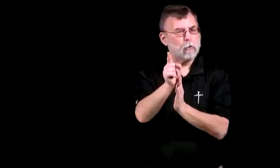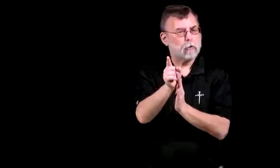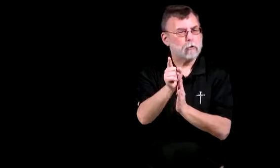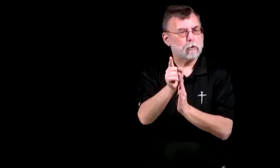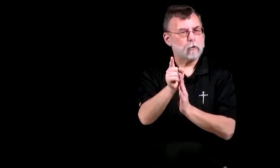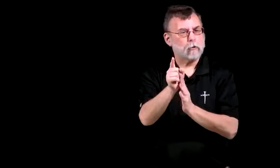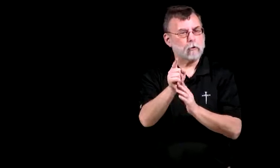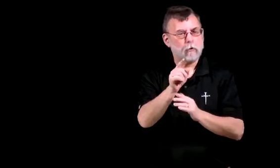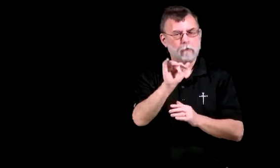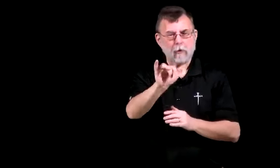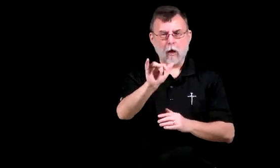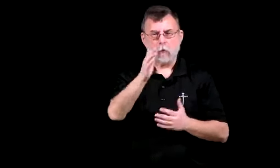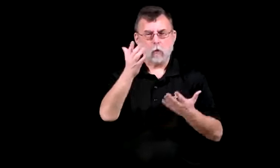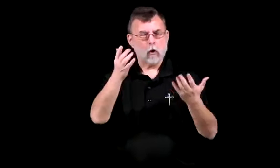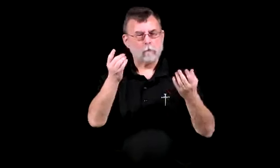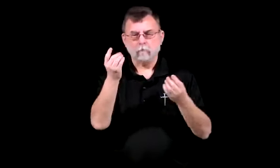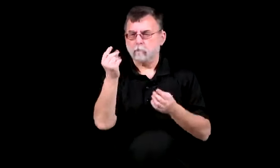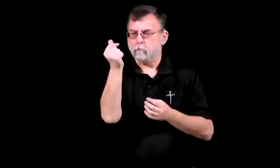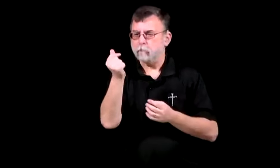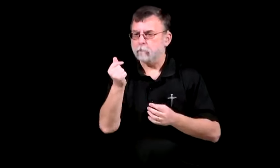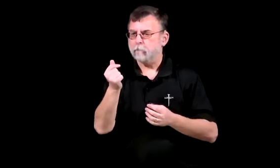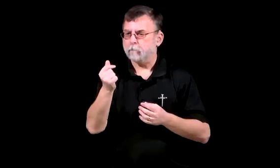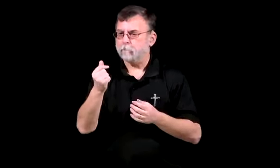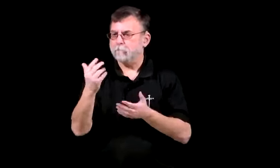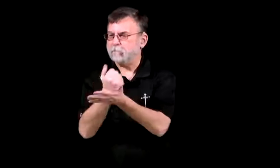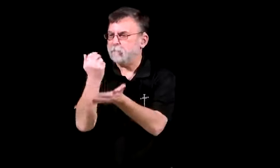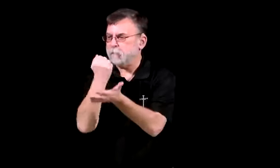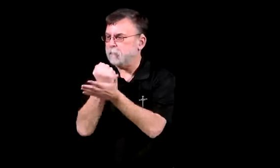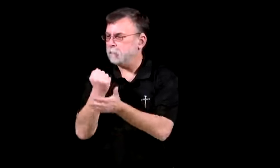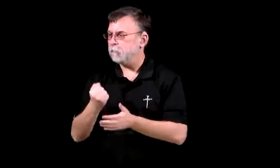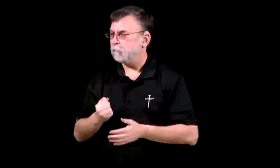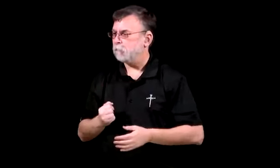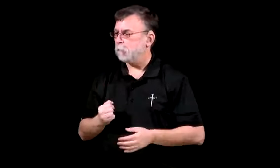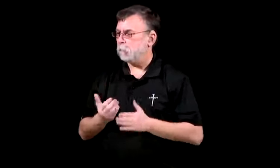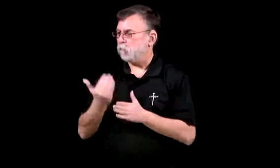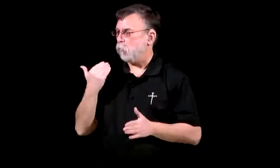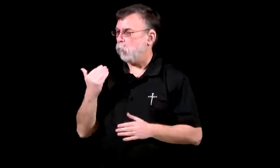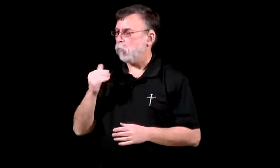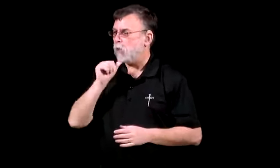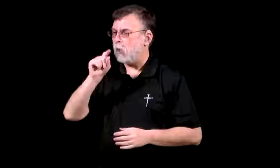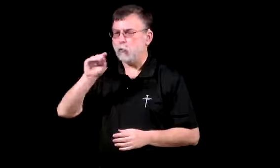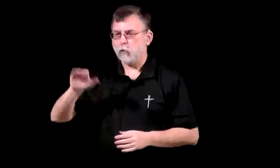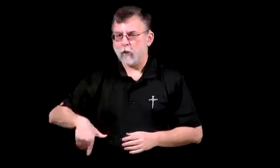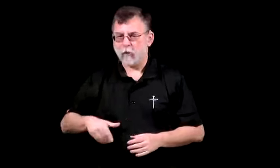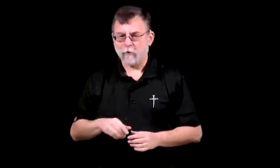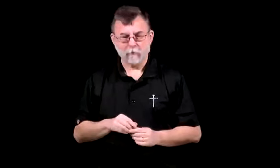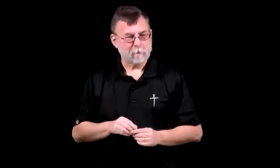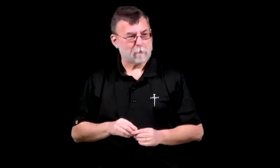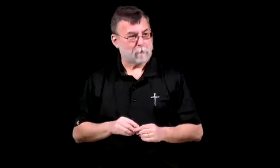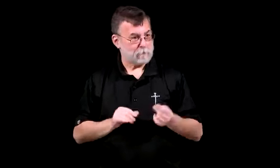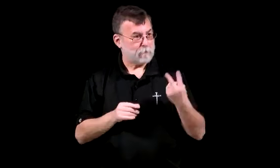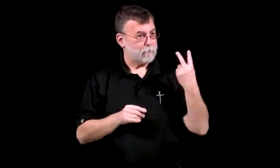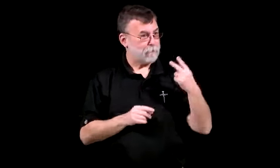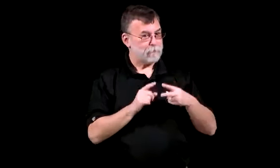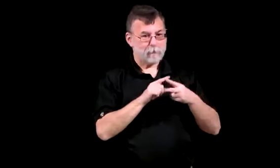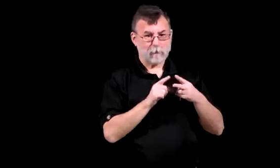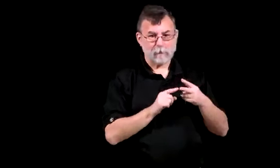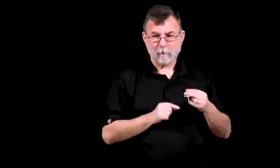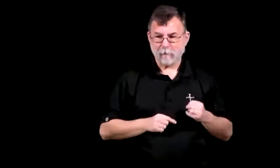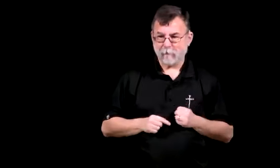So you need to seize the moment. Take advantage of that time to be a witness and not avoid doing that.